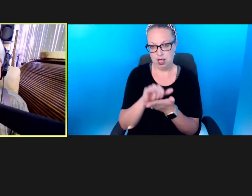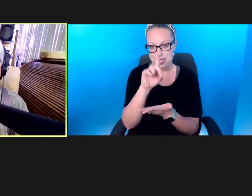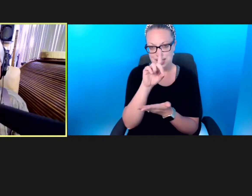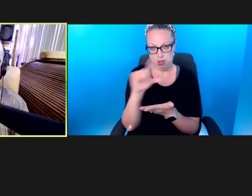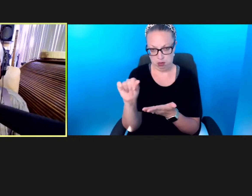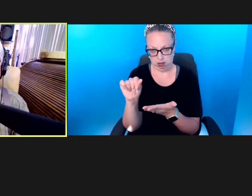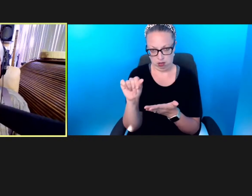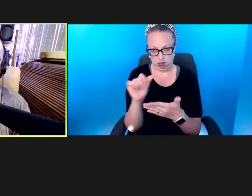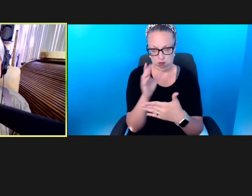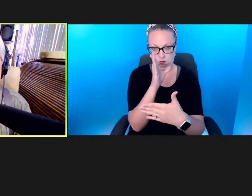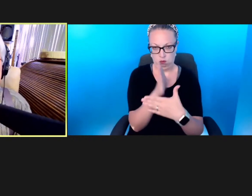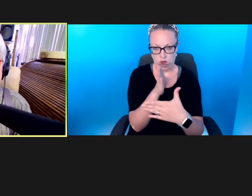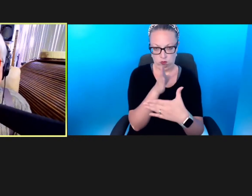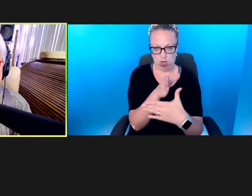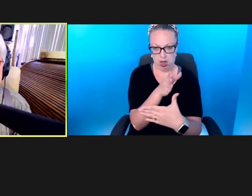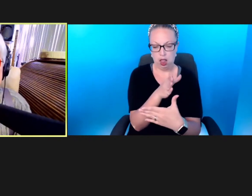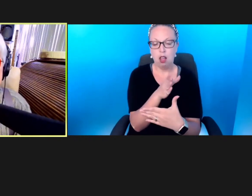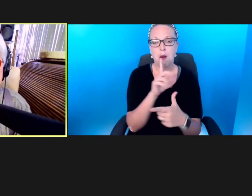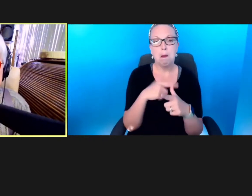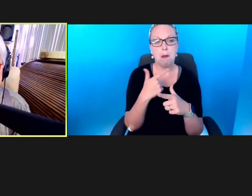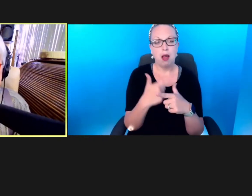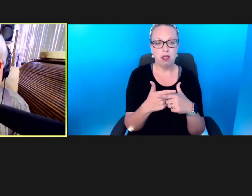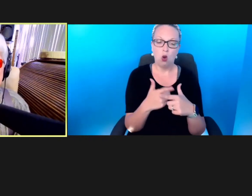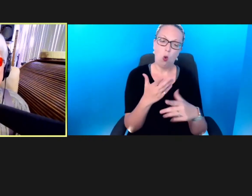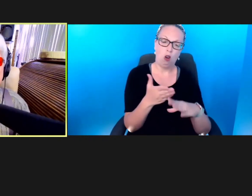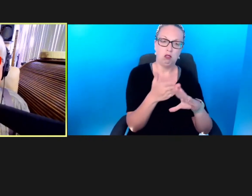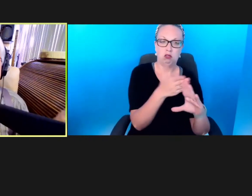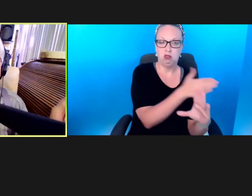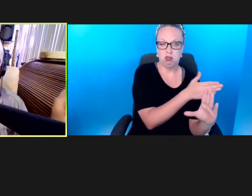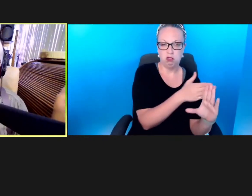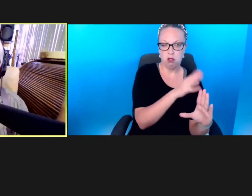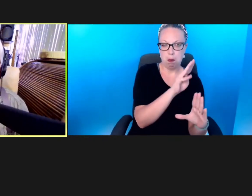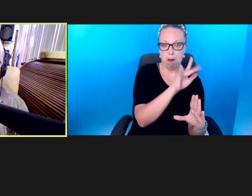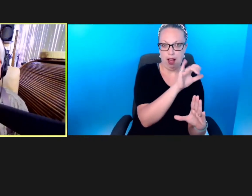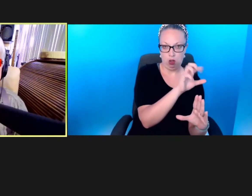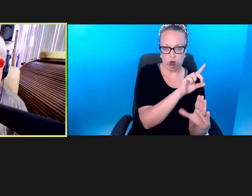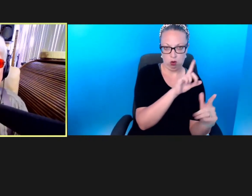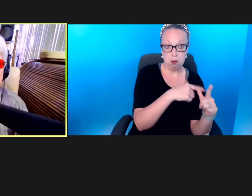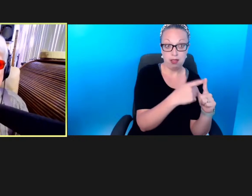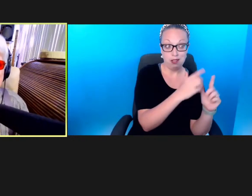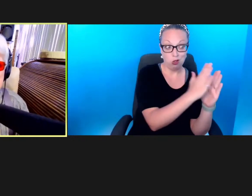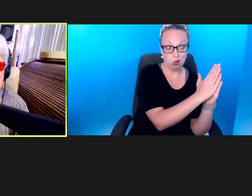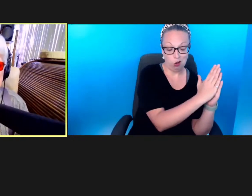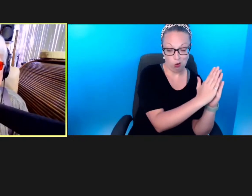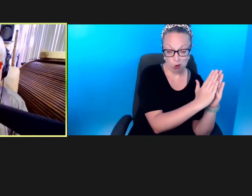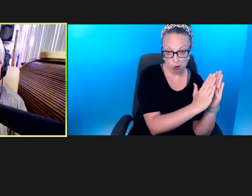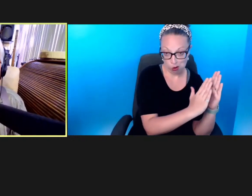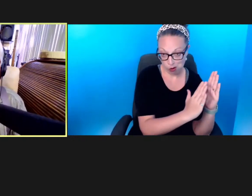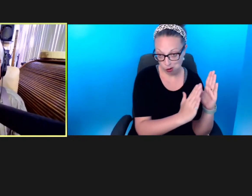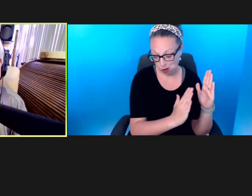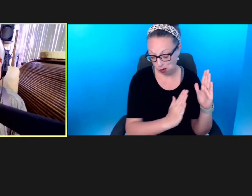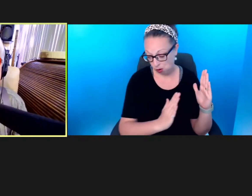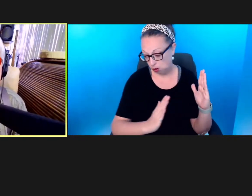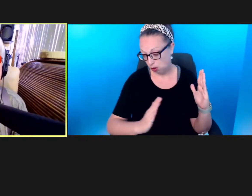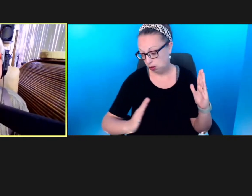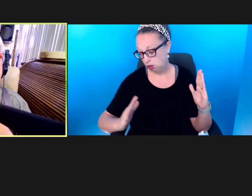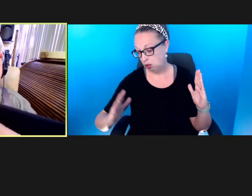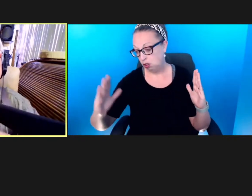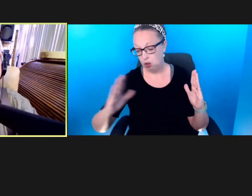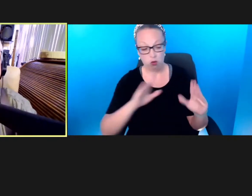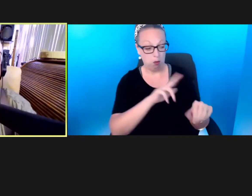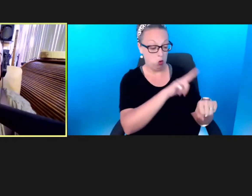and deeper into the disabling condition, for example, from near normal to total